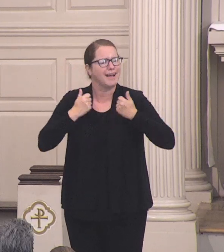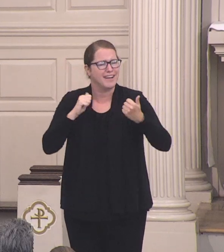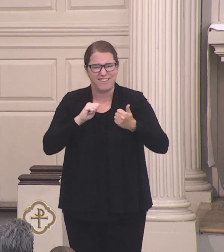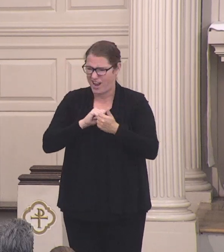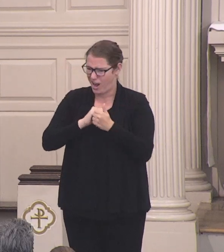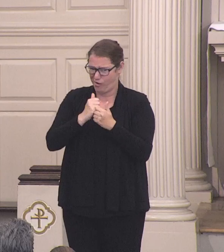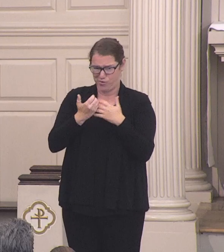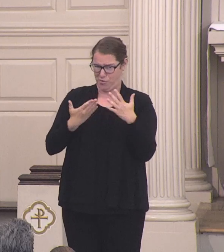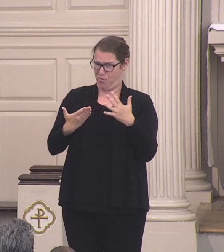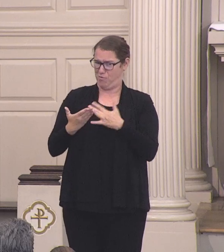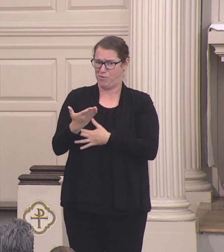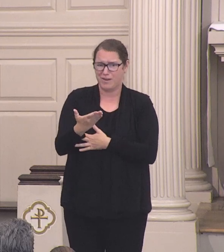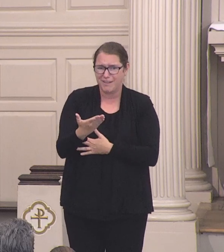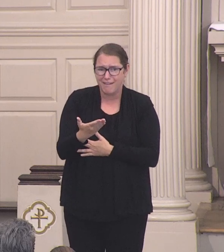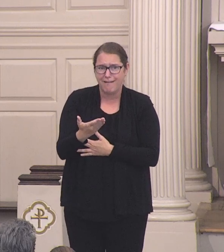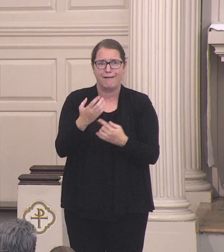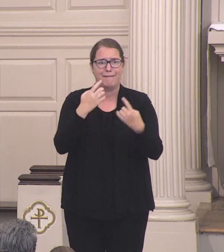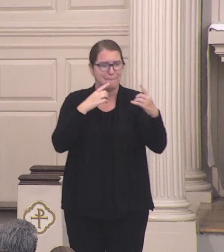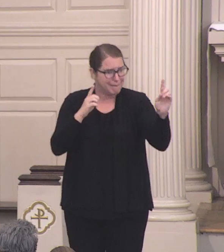avoid mistakes?